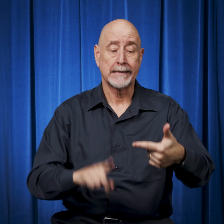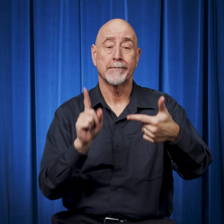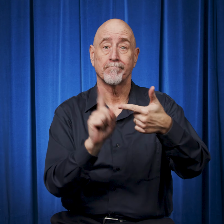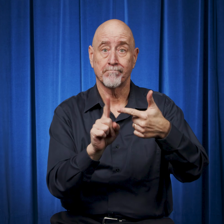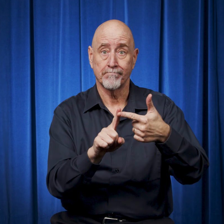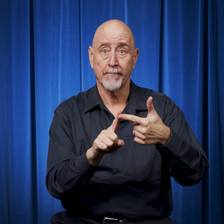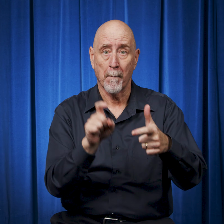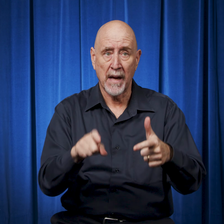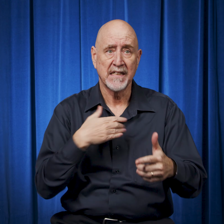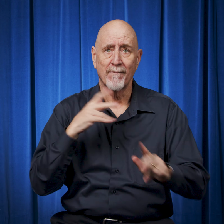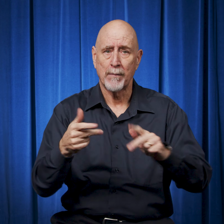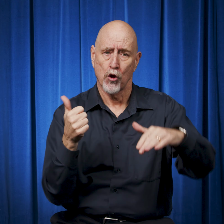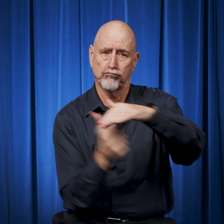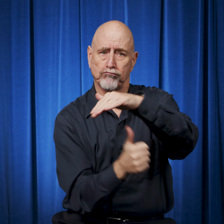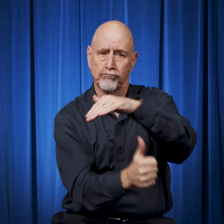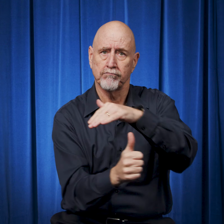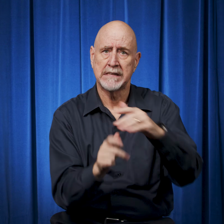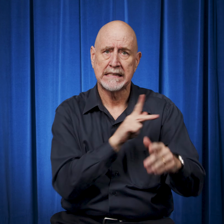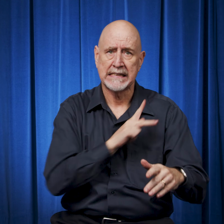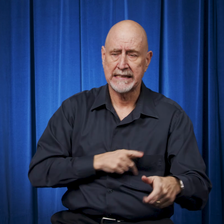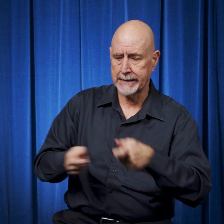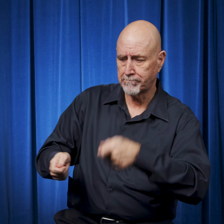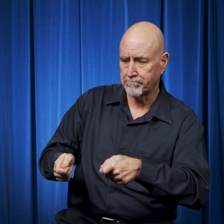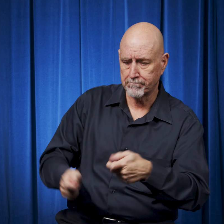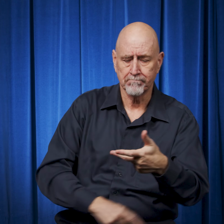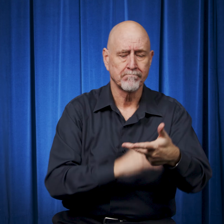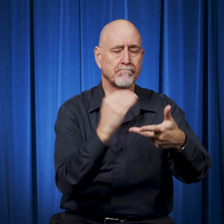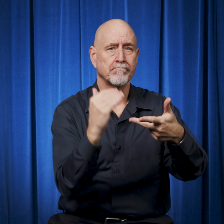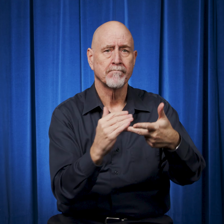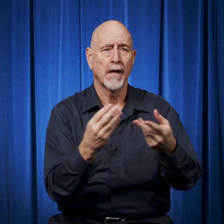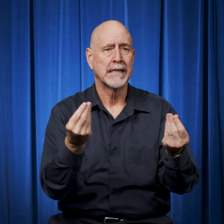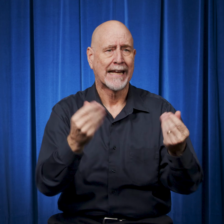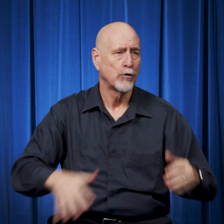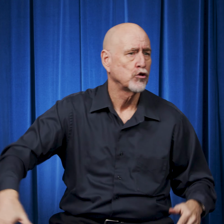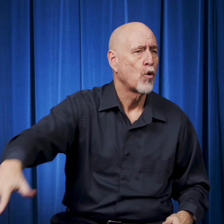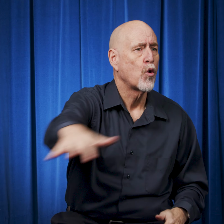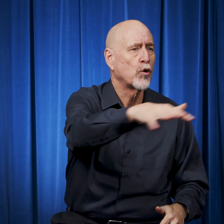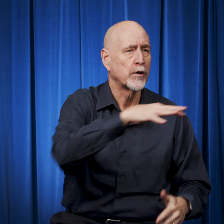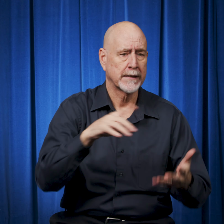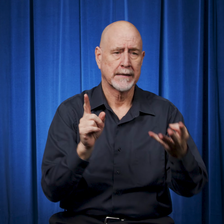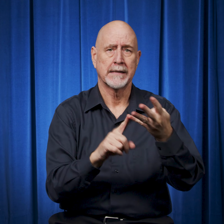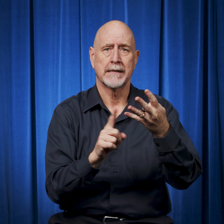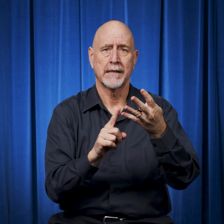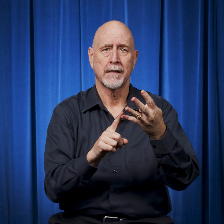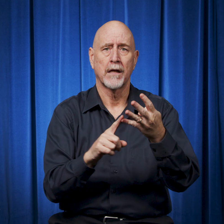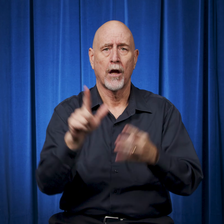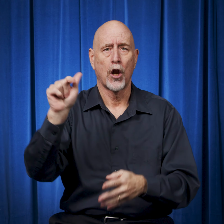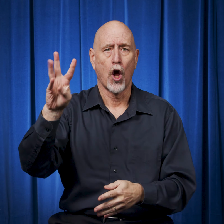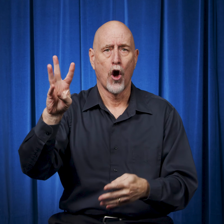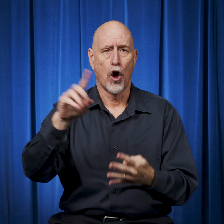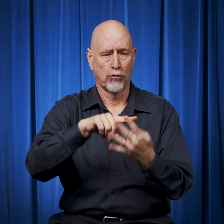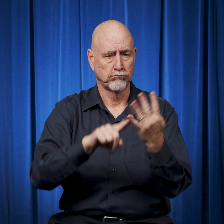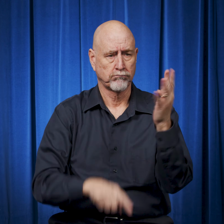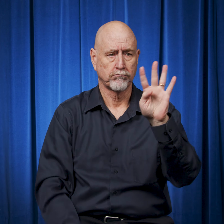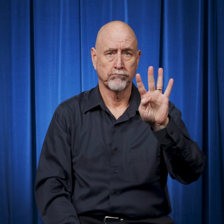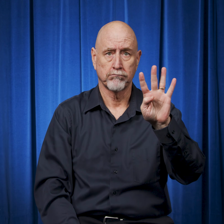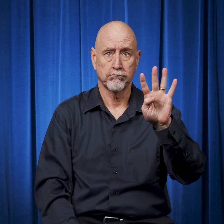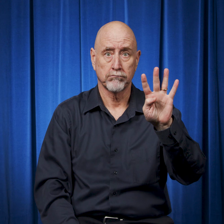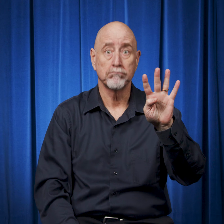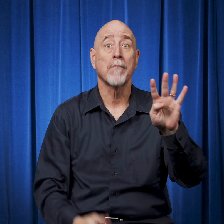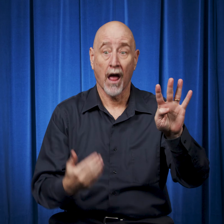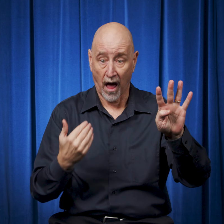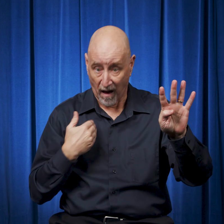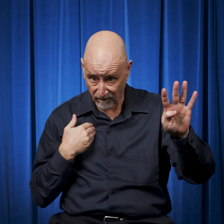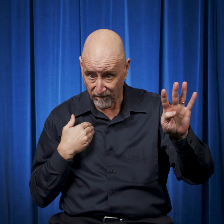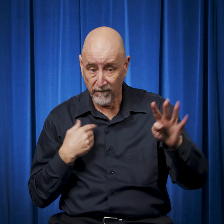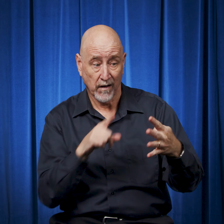have subjects who are under the king, and then it must have a territory, and it must have a law. So if it can be established